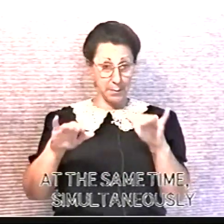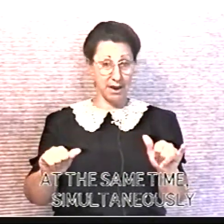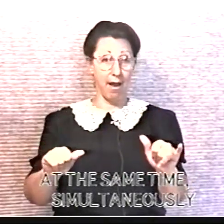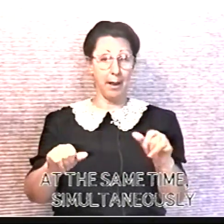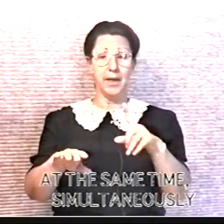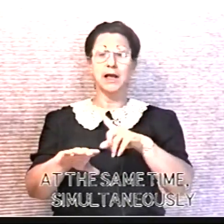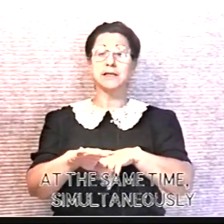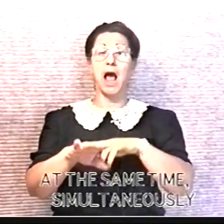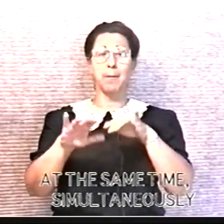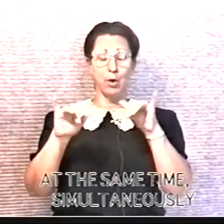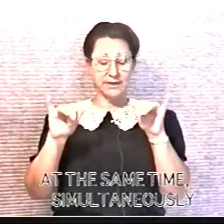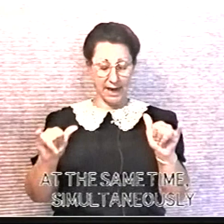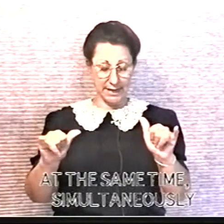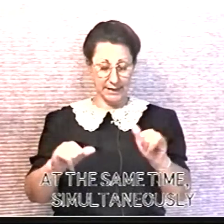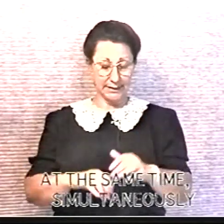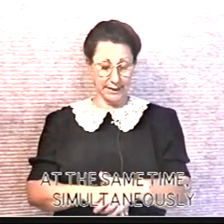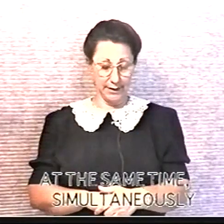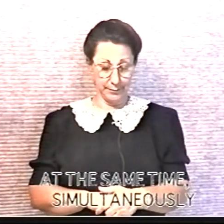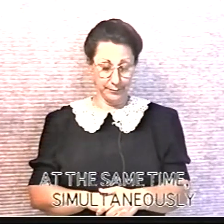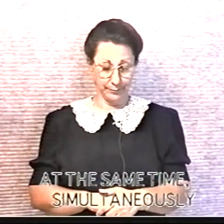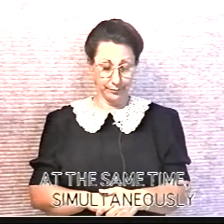time, simultaneously.